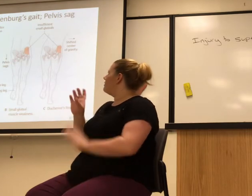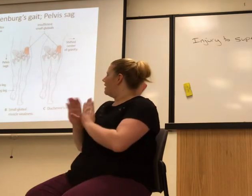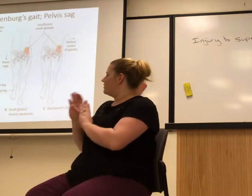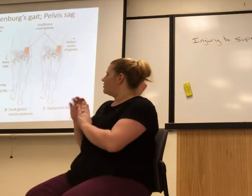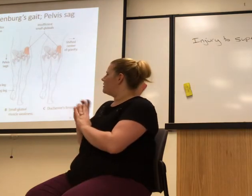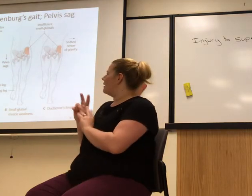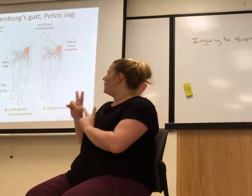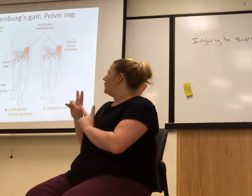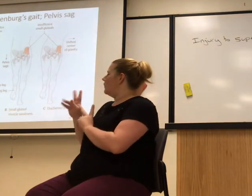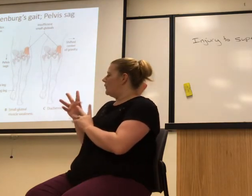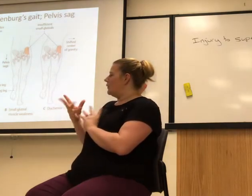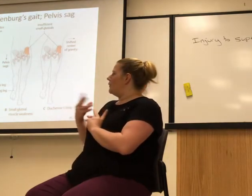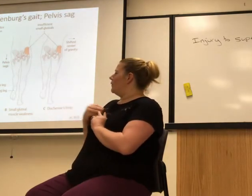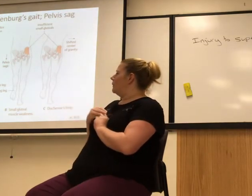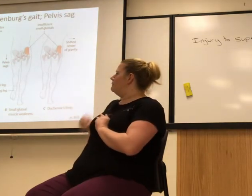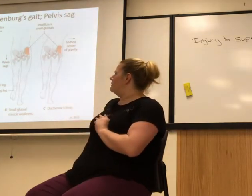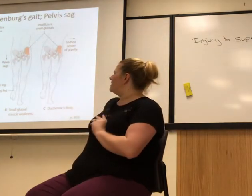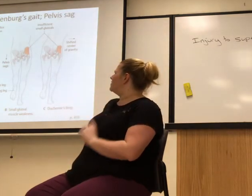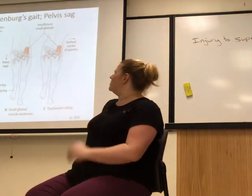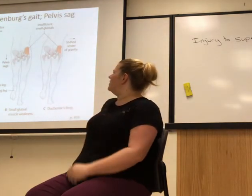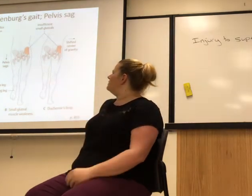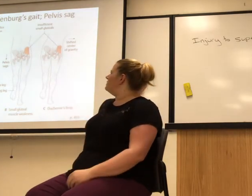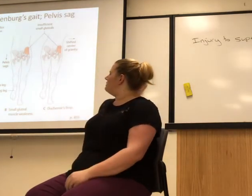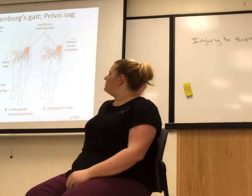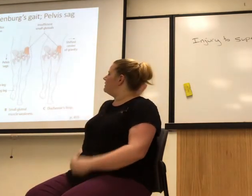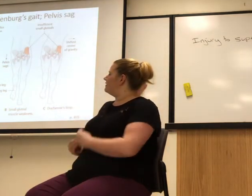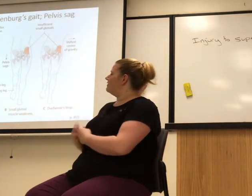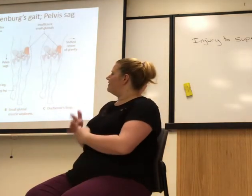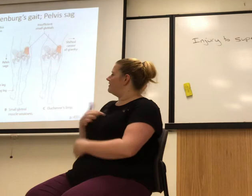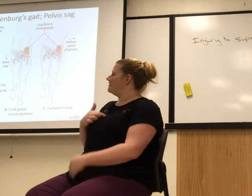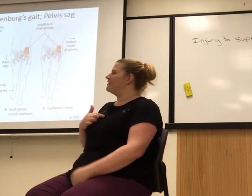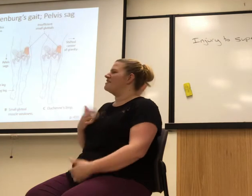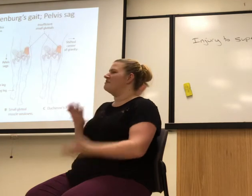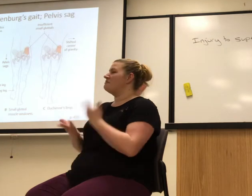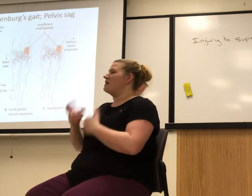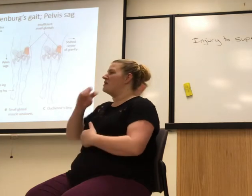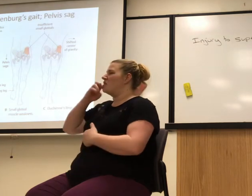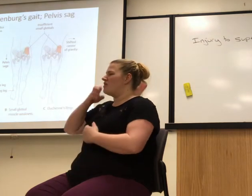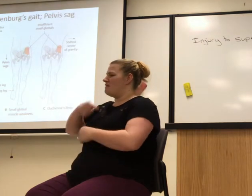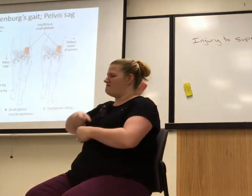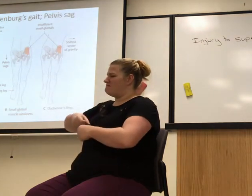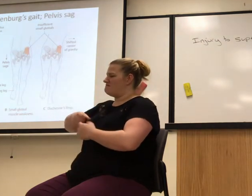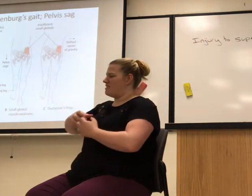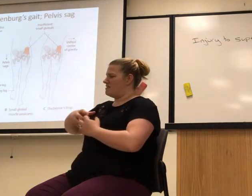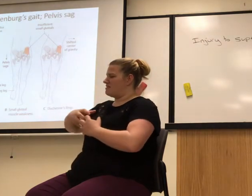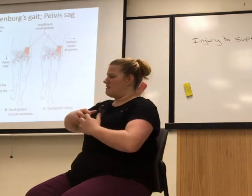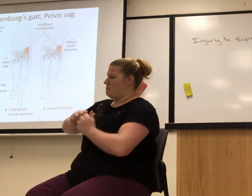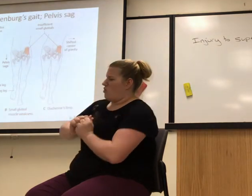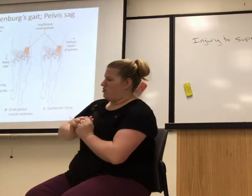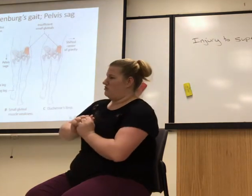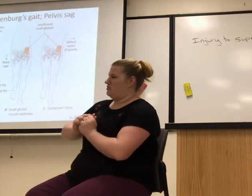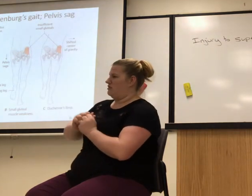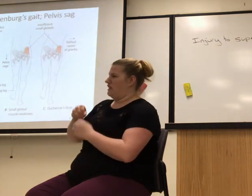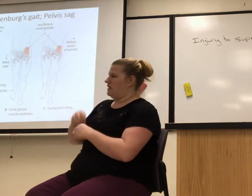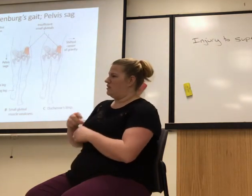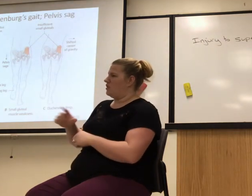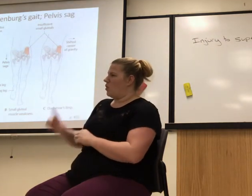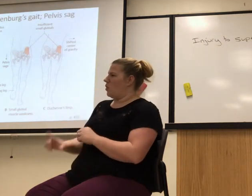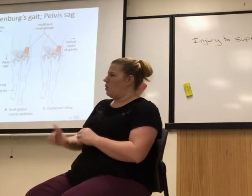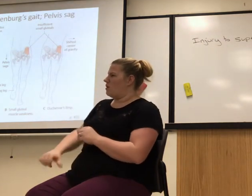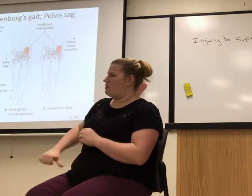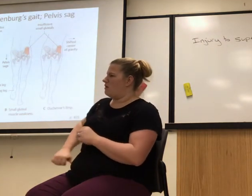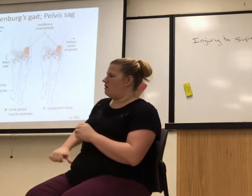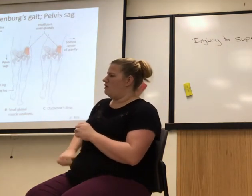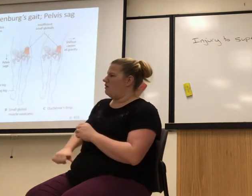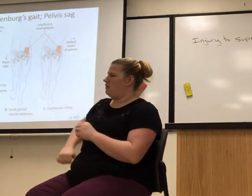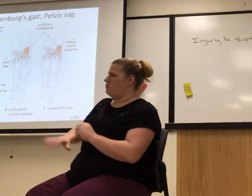Maybe there's some nerve compression in the vertebra down there. On the lumbar region. If that